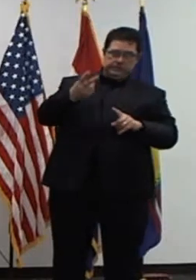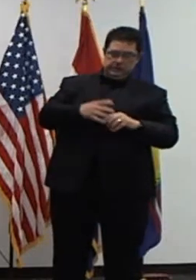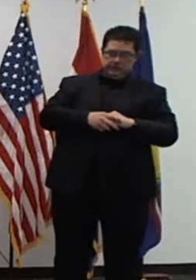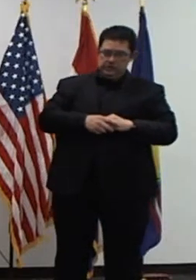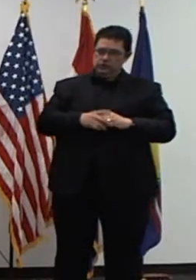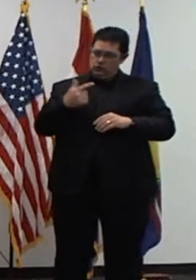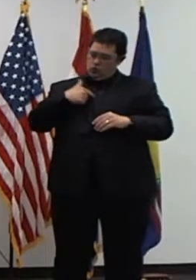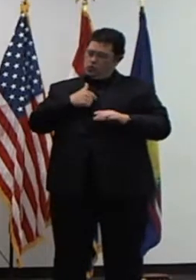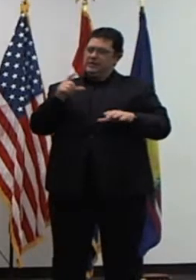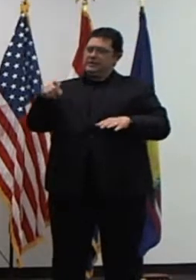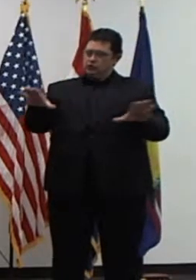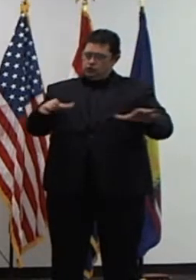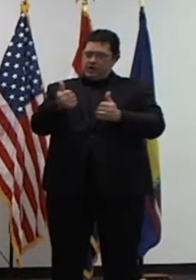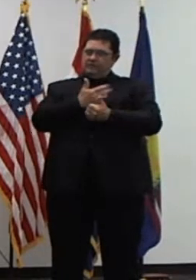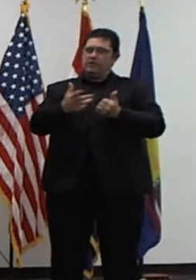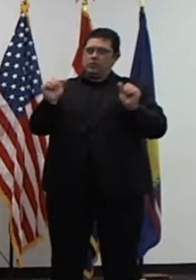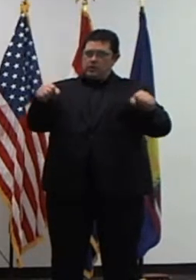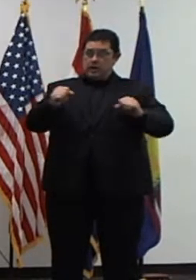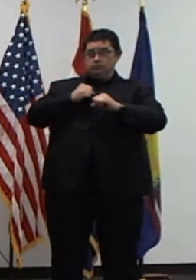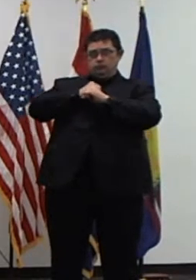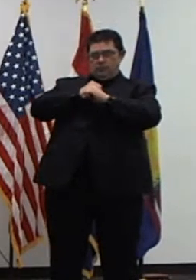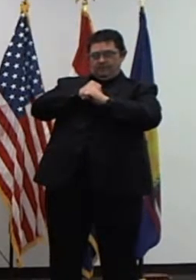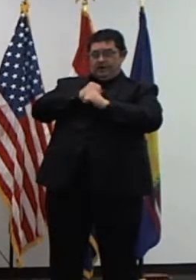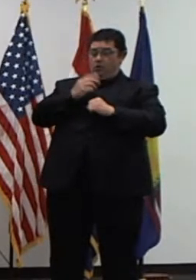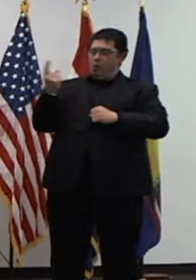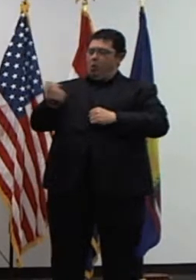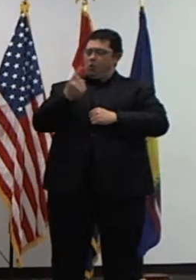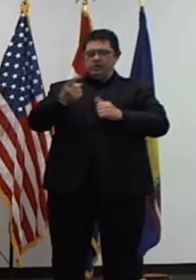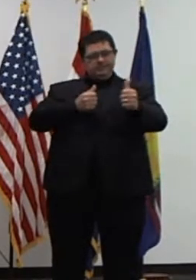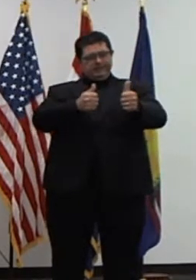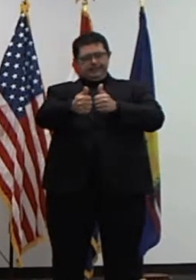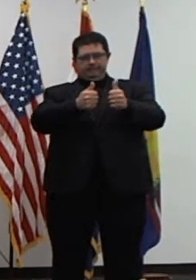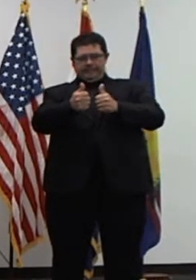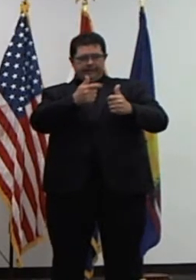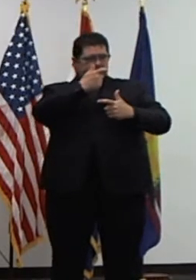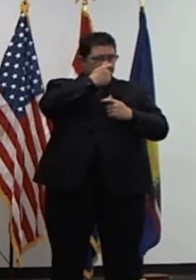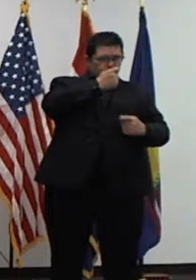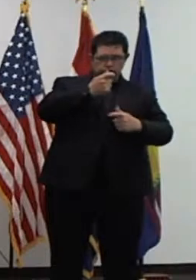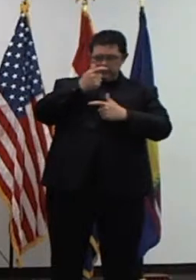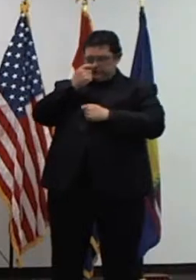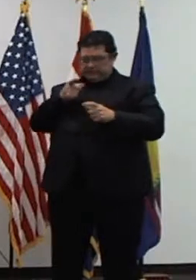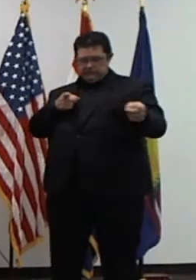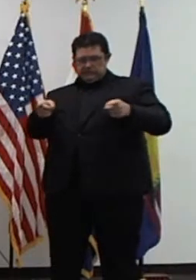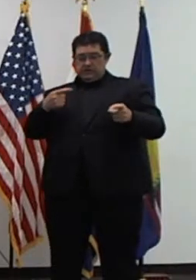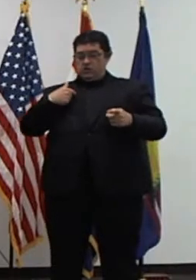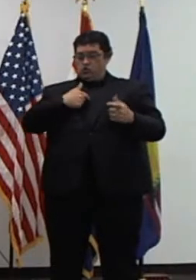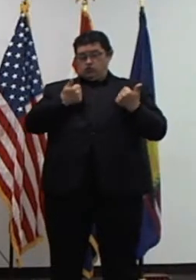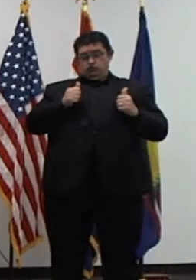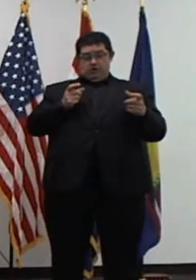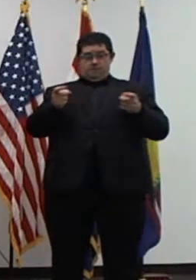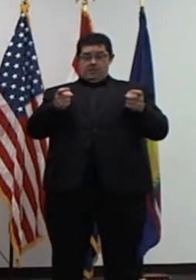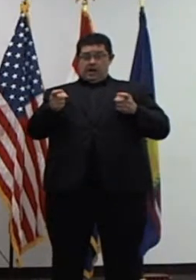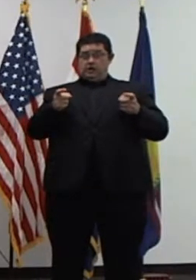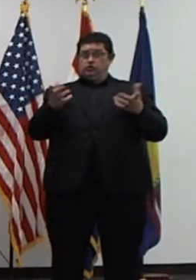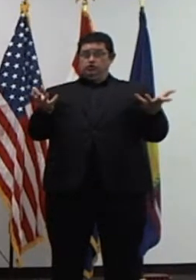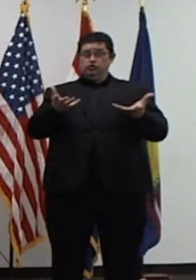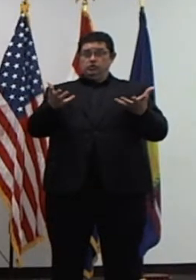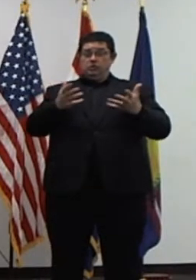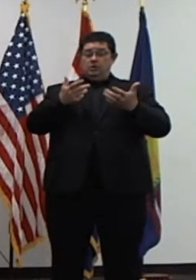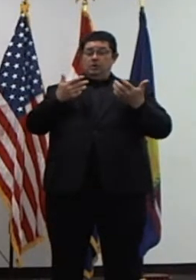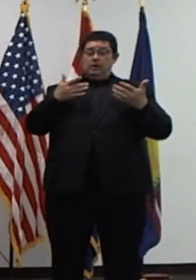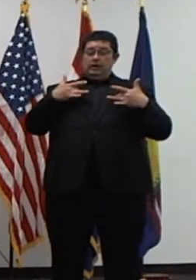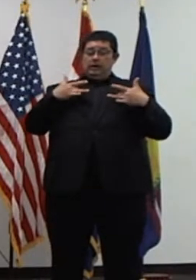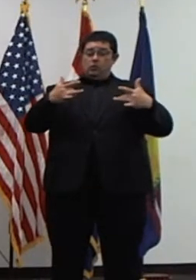prevent the spread. There are always going to be competing interests. We're always going to manage those interests in a way that